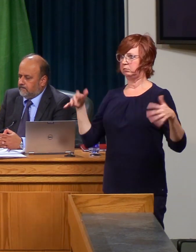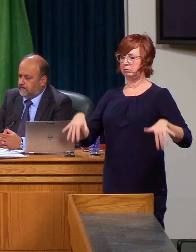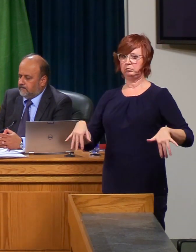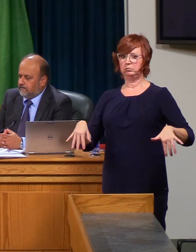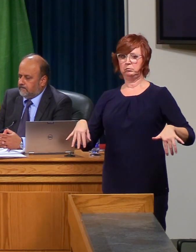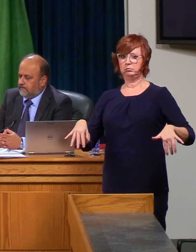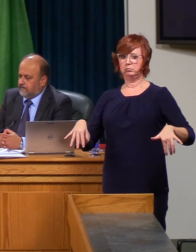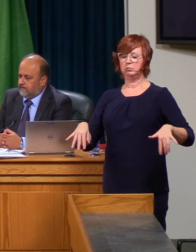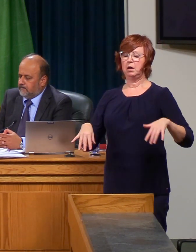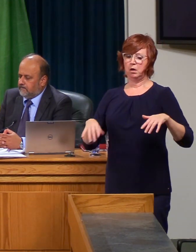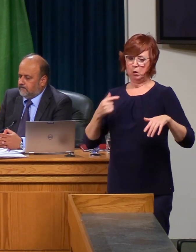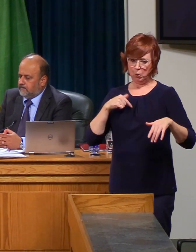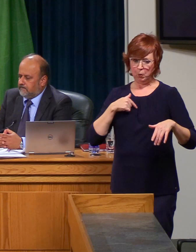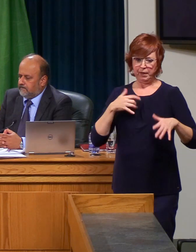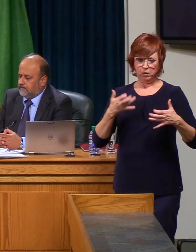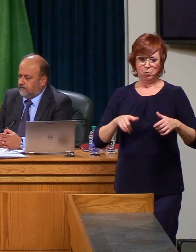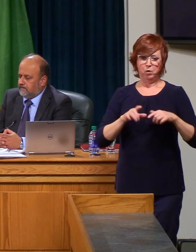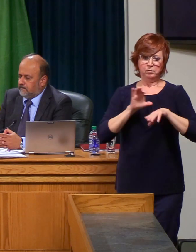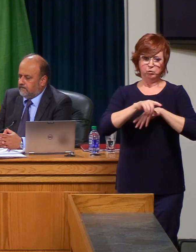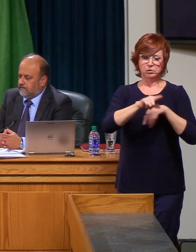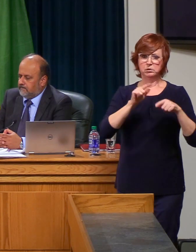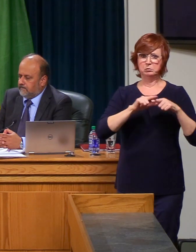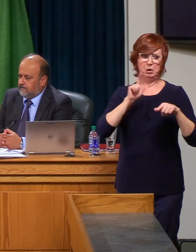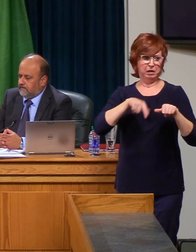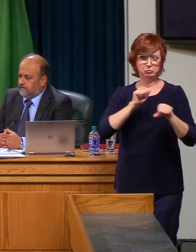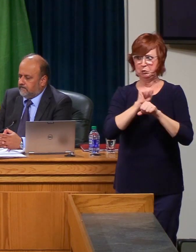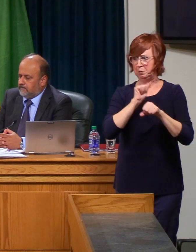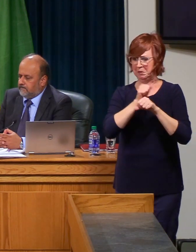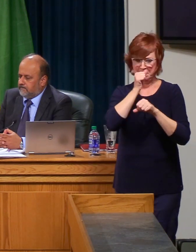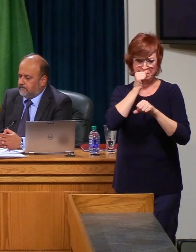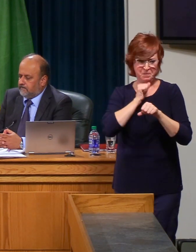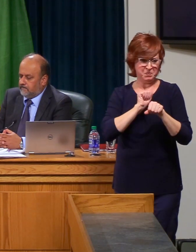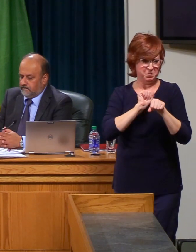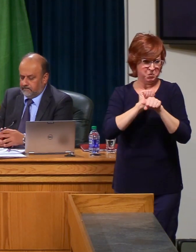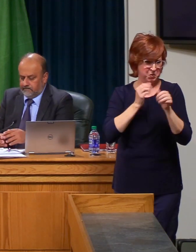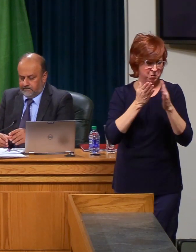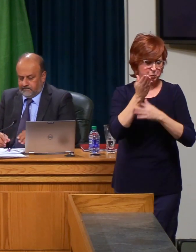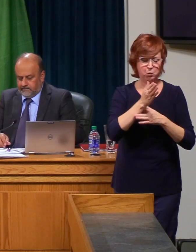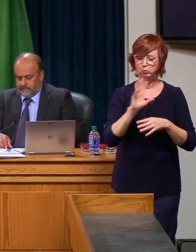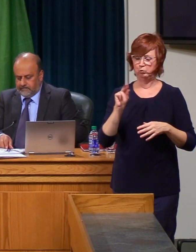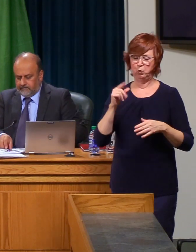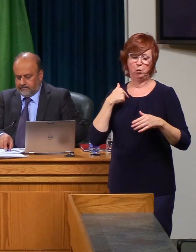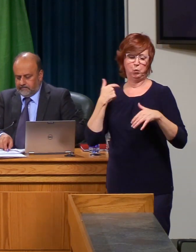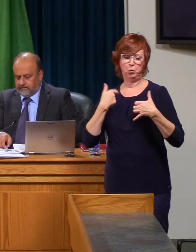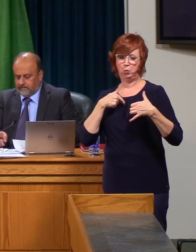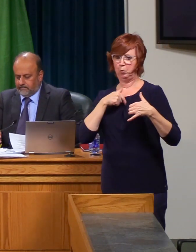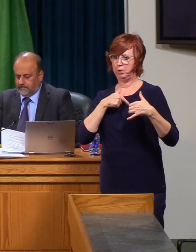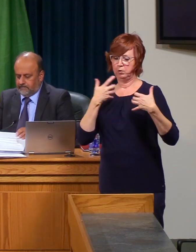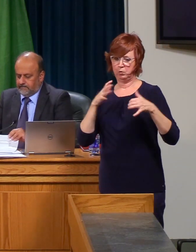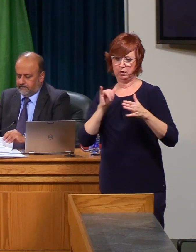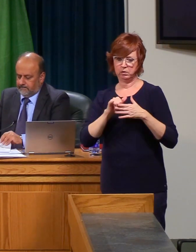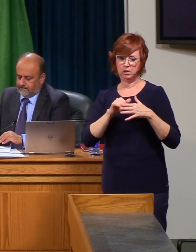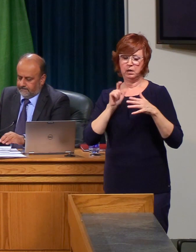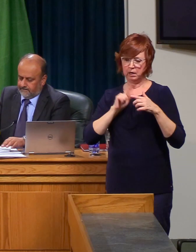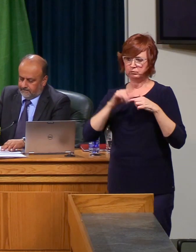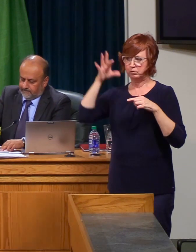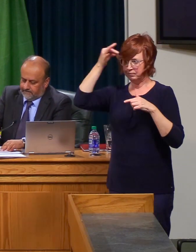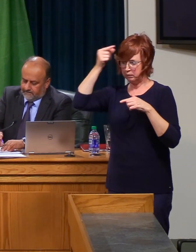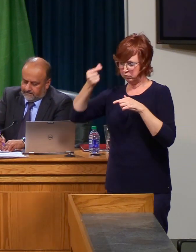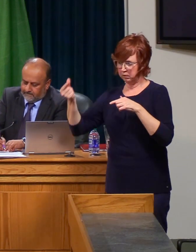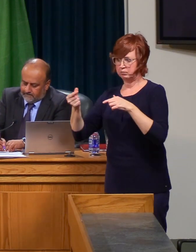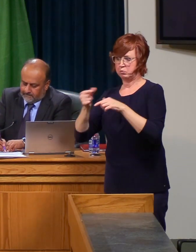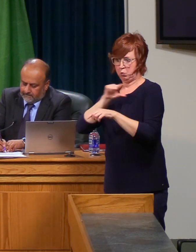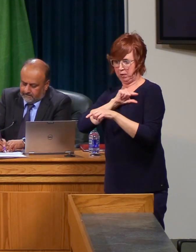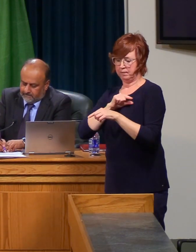to self-isolate. And so what we've done is dovetail in on the federal program to really make the federal program as accessible